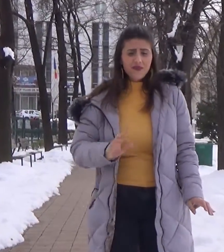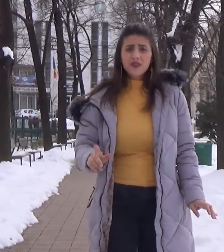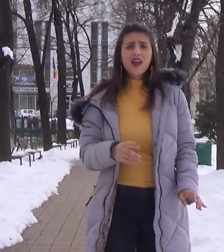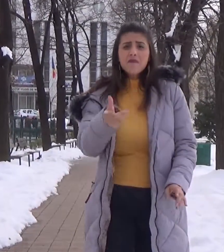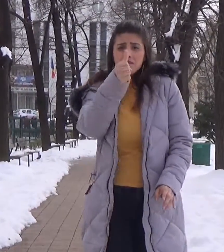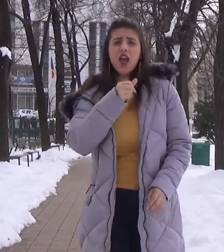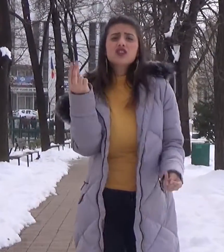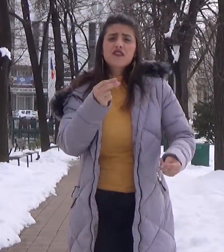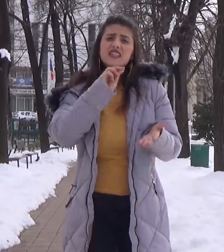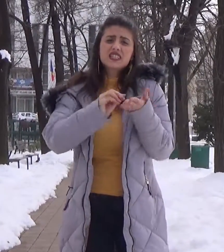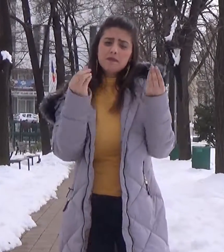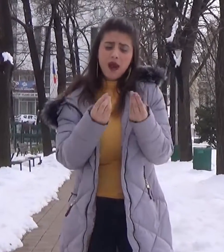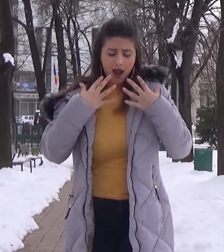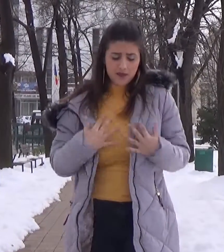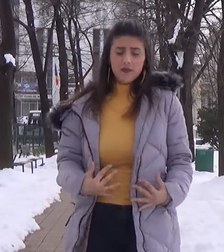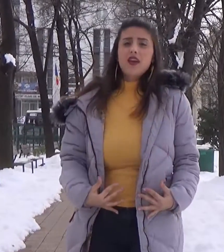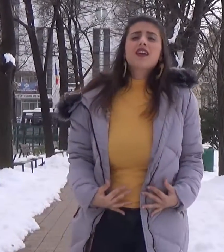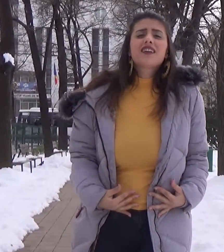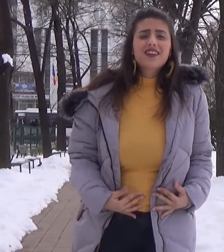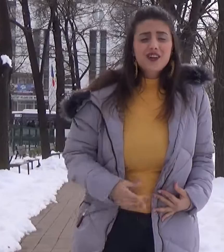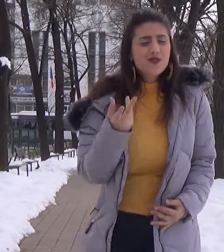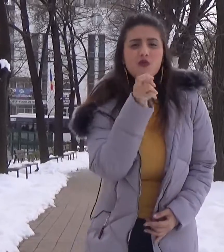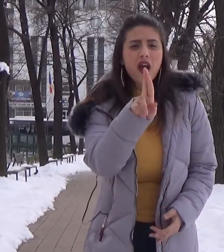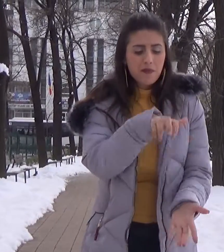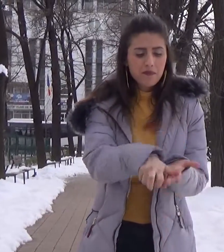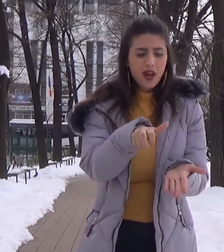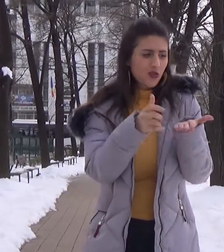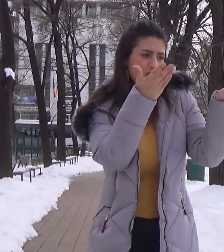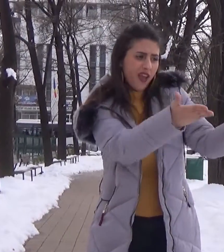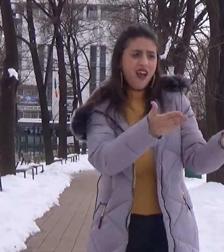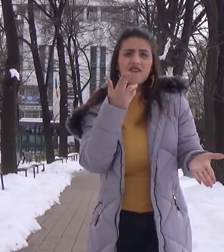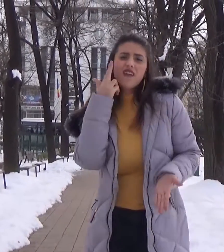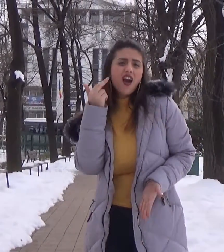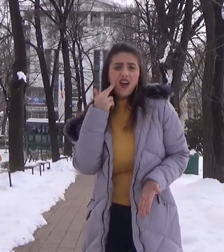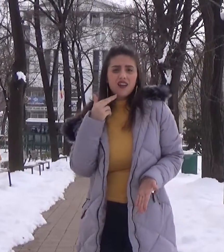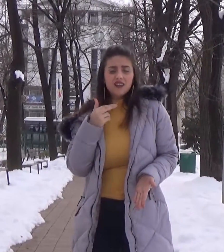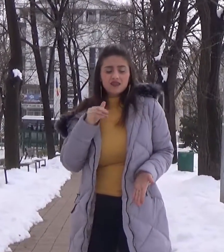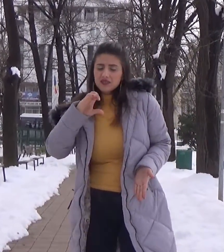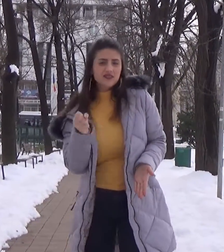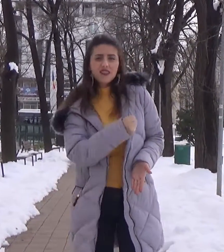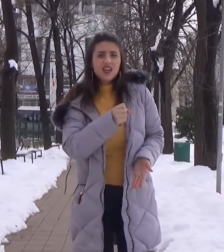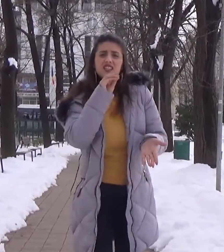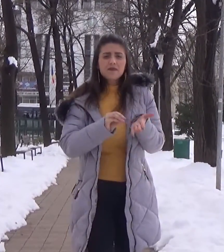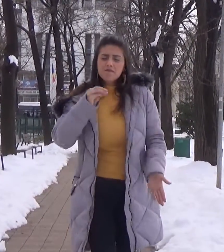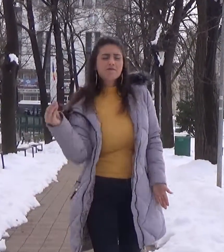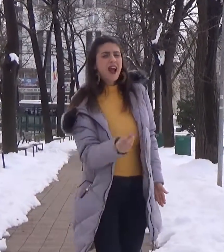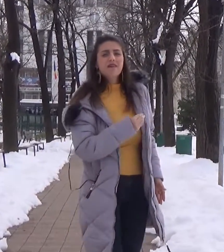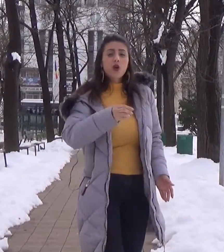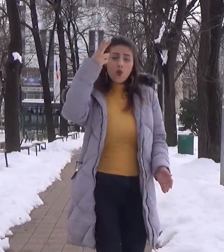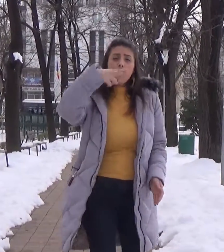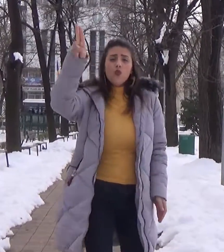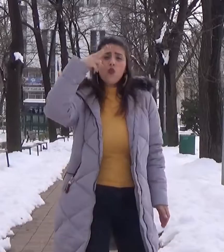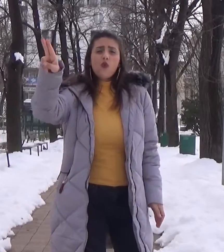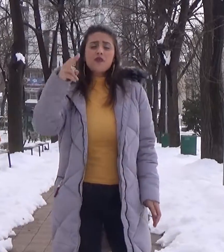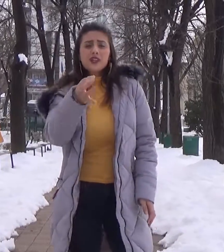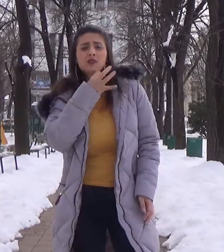Just have a drink and you'll feel better. Just take her home and you'll feel better. Keep telling me that